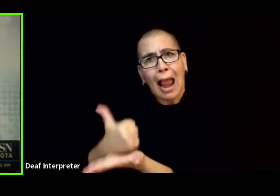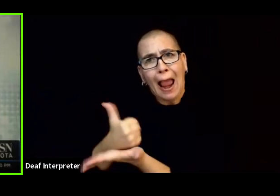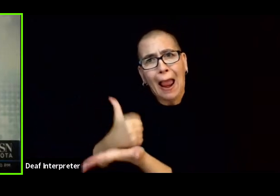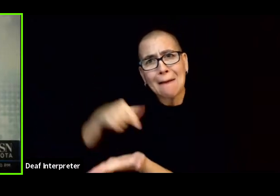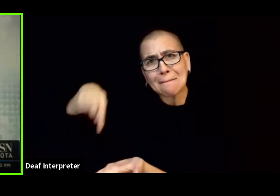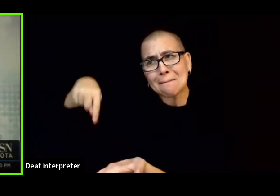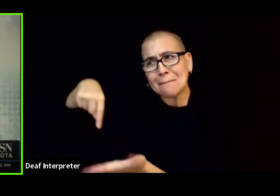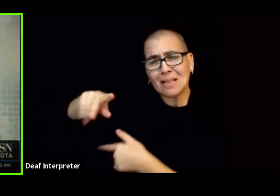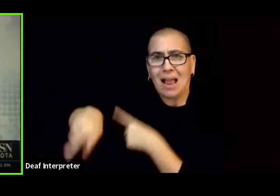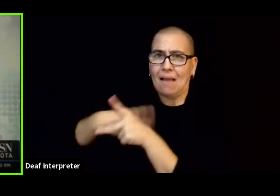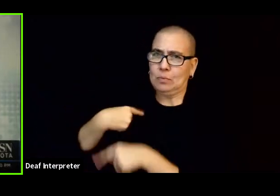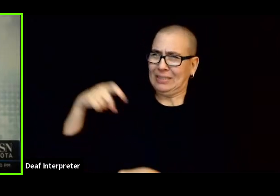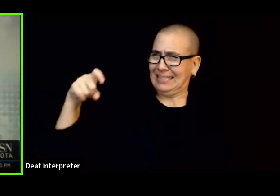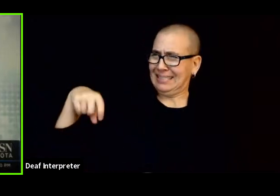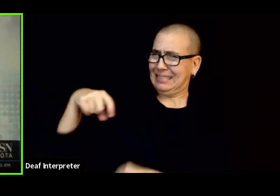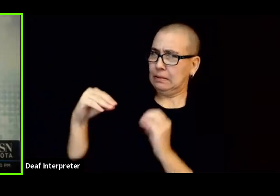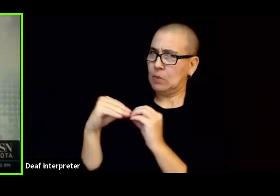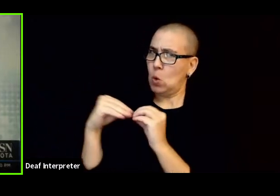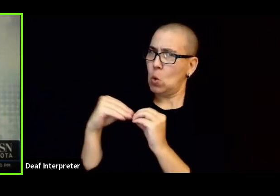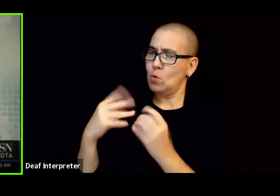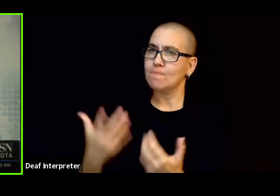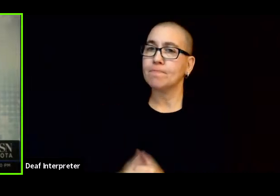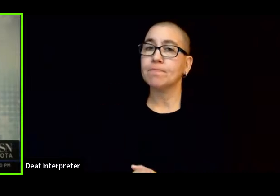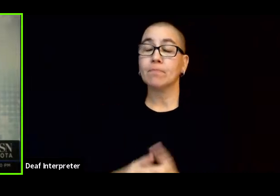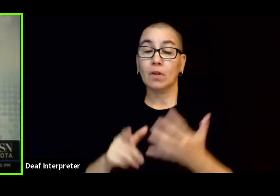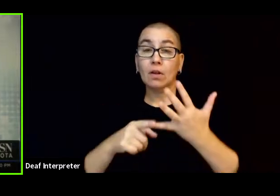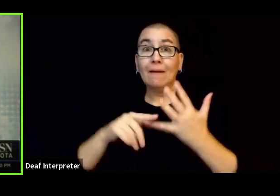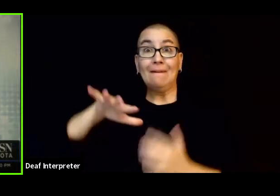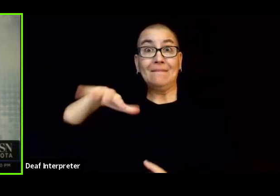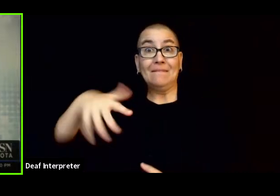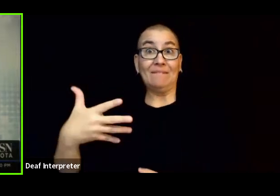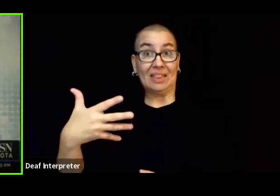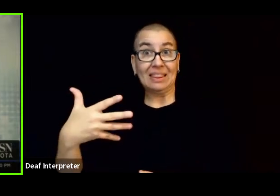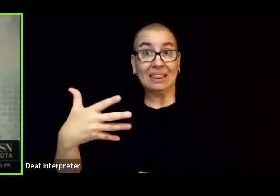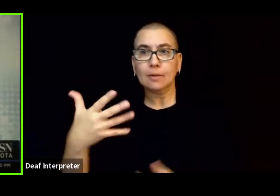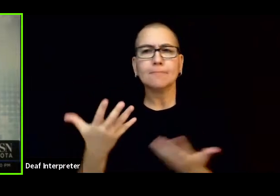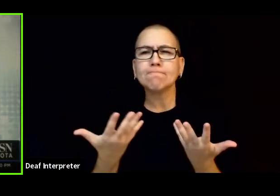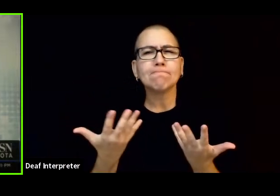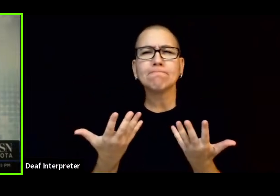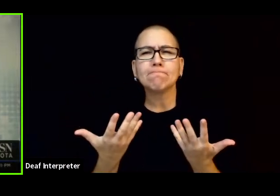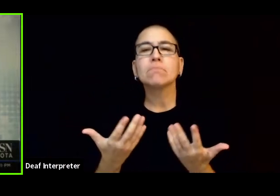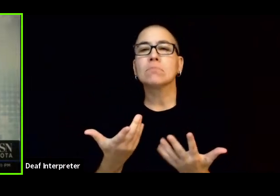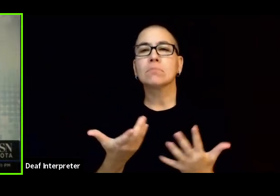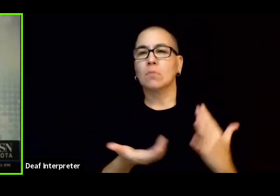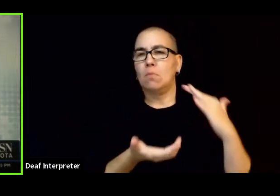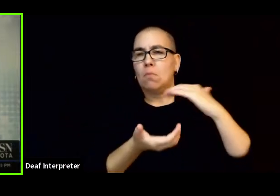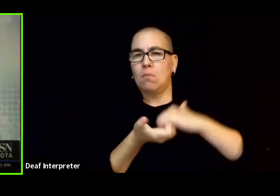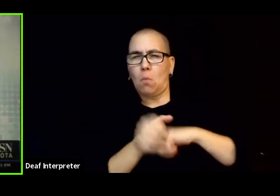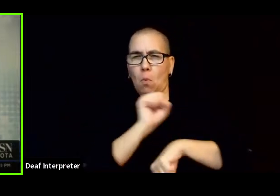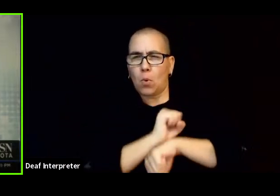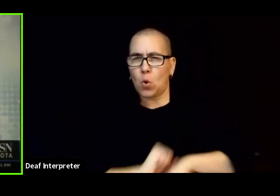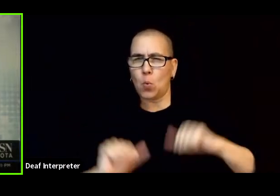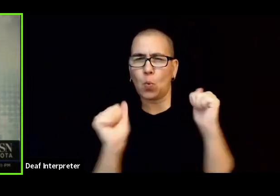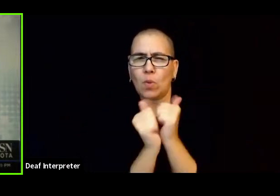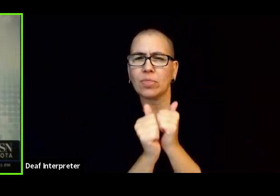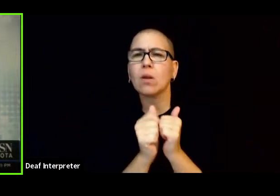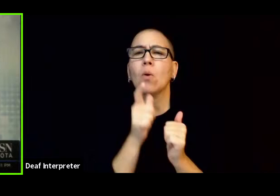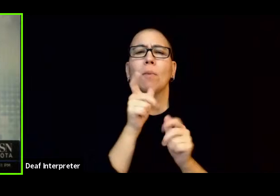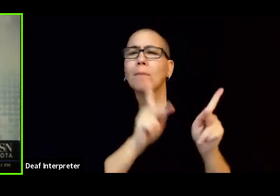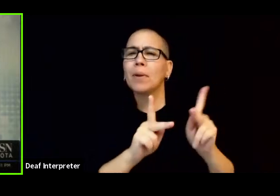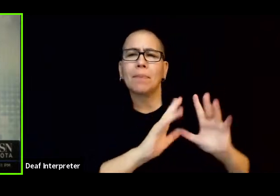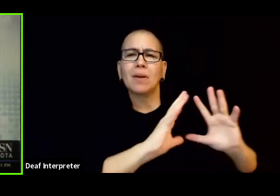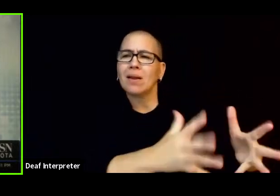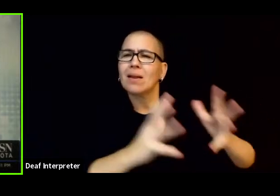plan, leverage our partnerships to better apply their skills and talents. We are working with the statewide